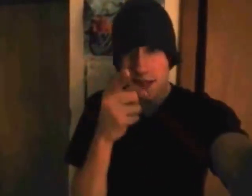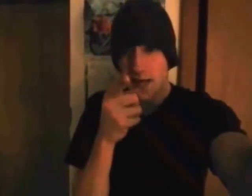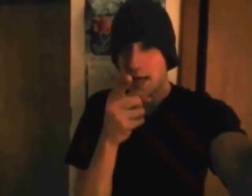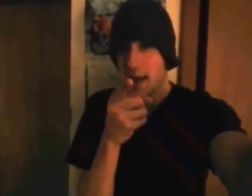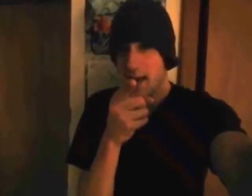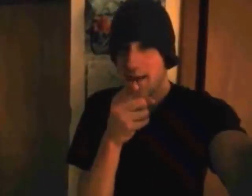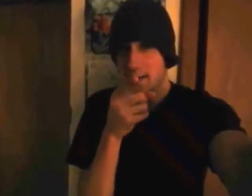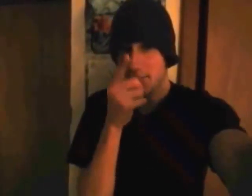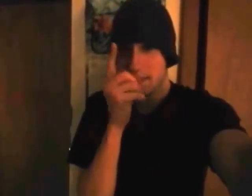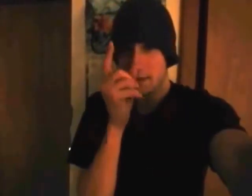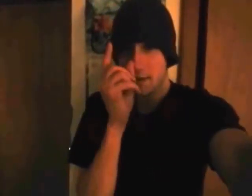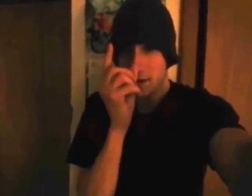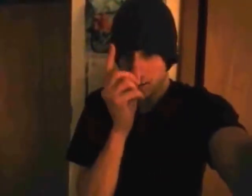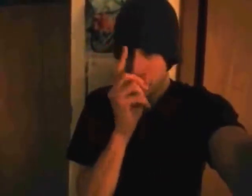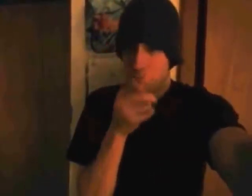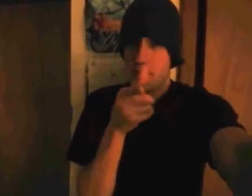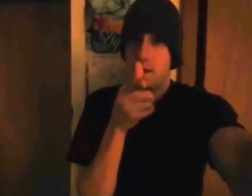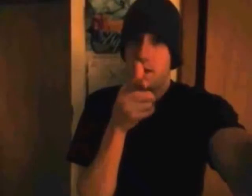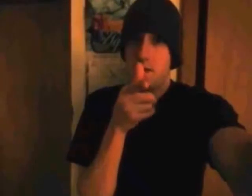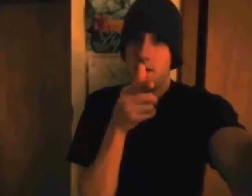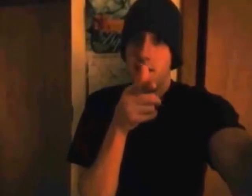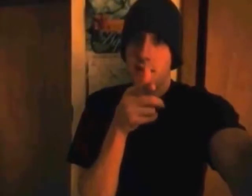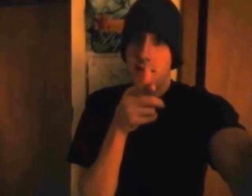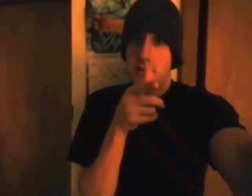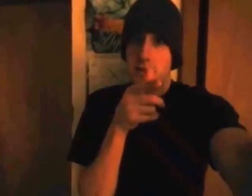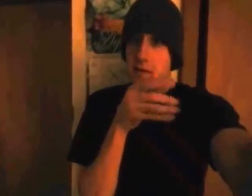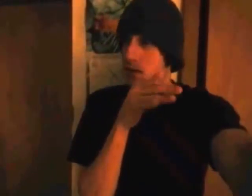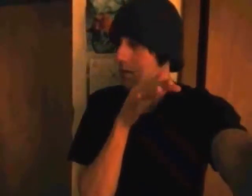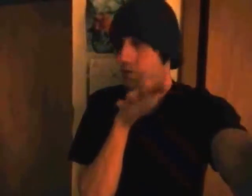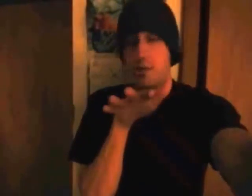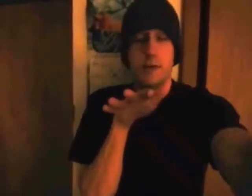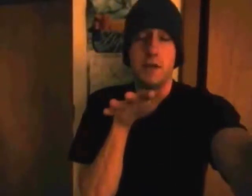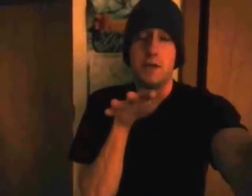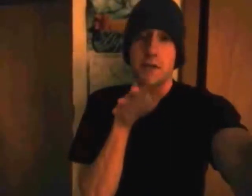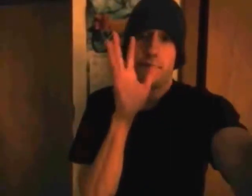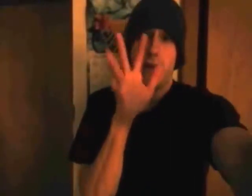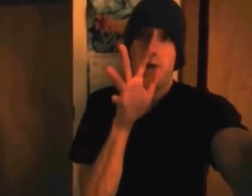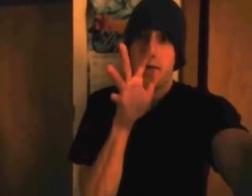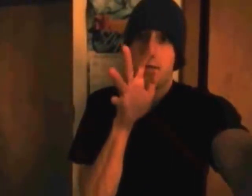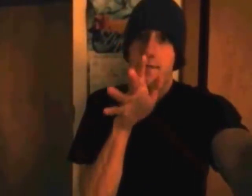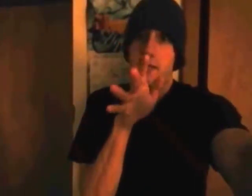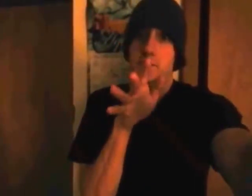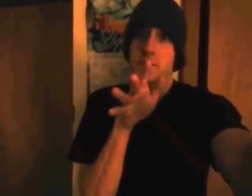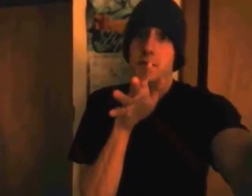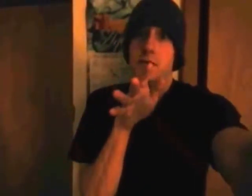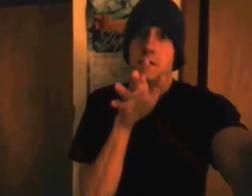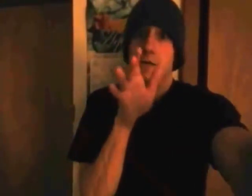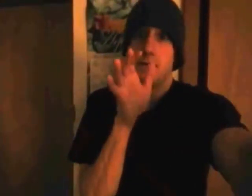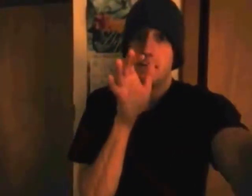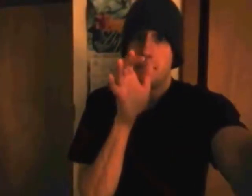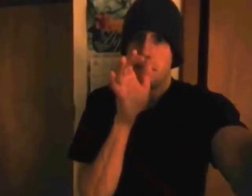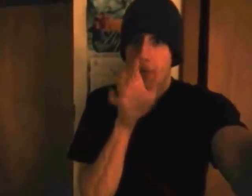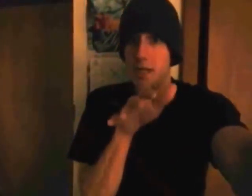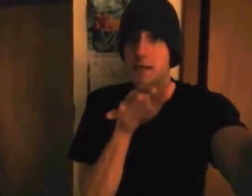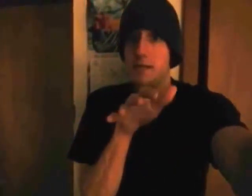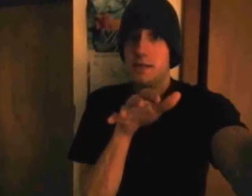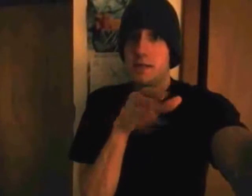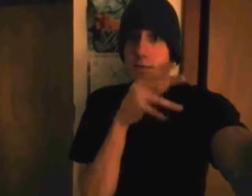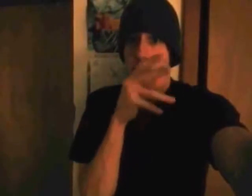got kegs of beer and a whole bunch of other stuff at the Facebook place,